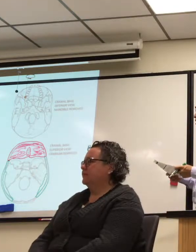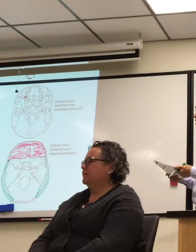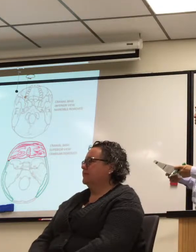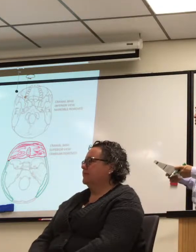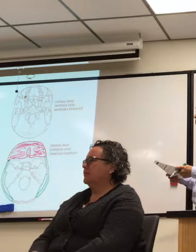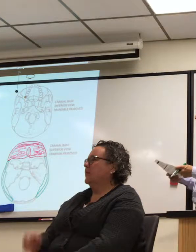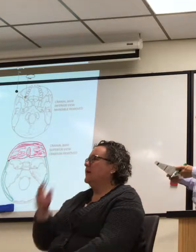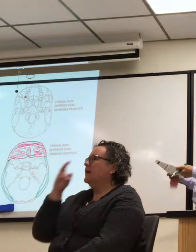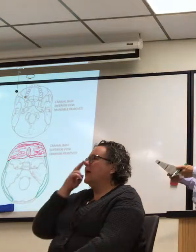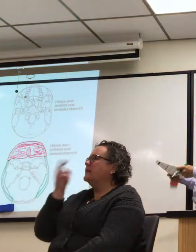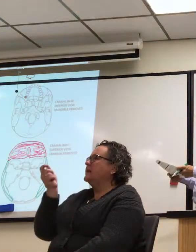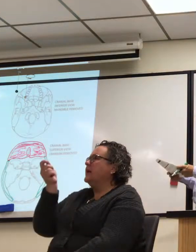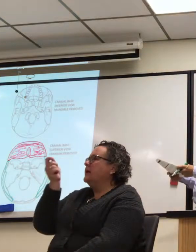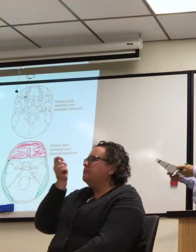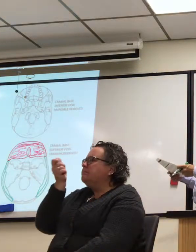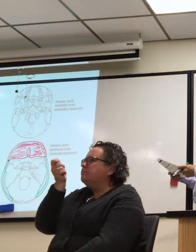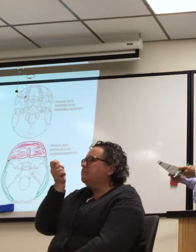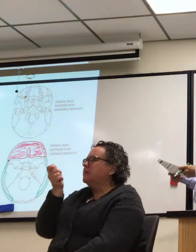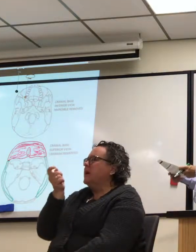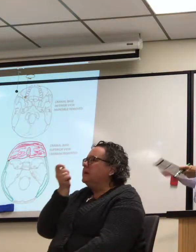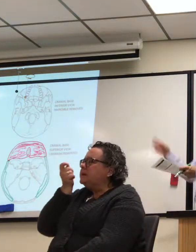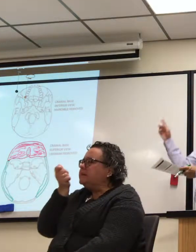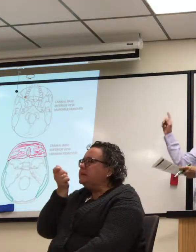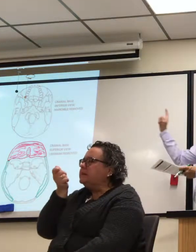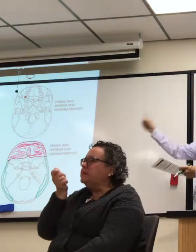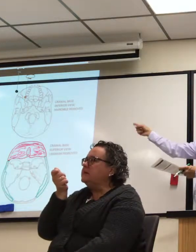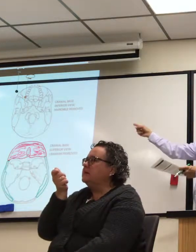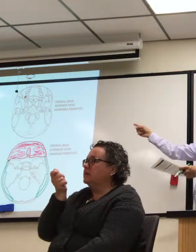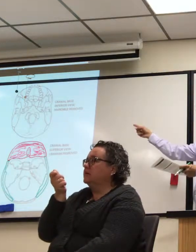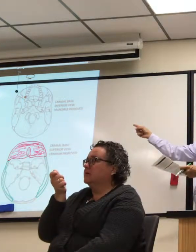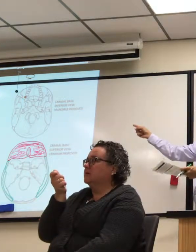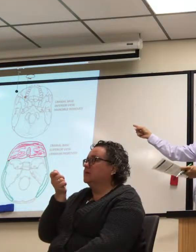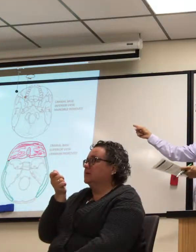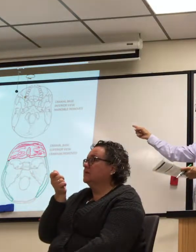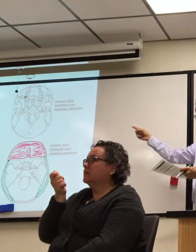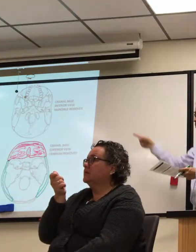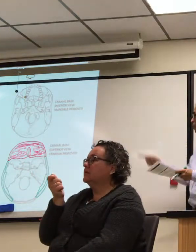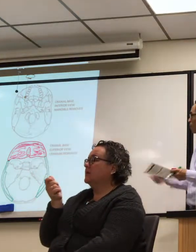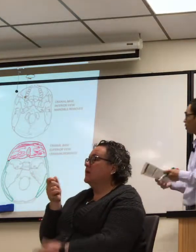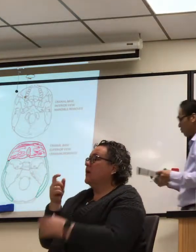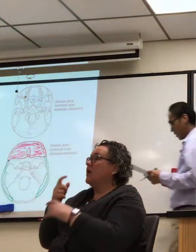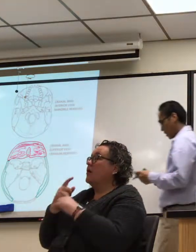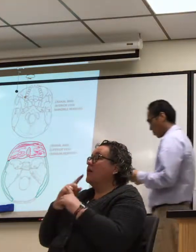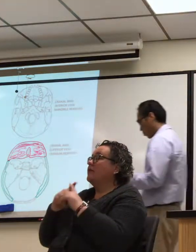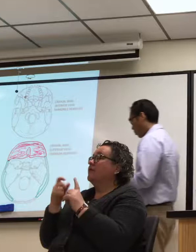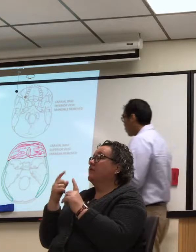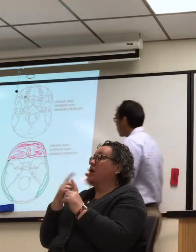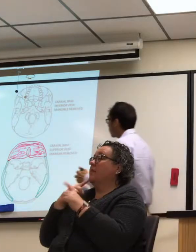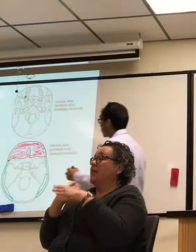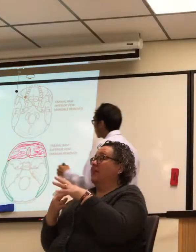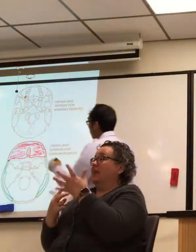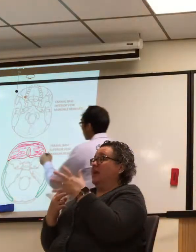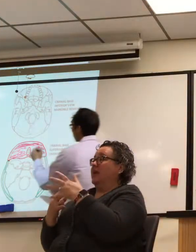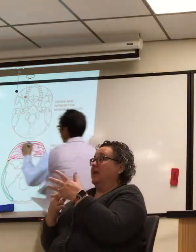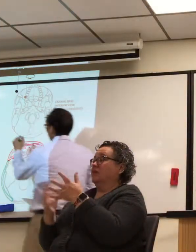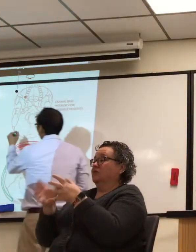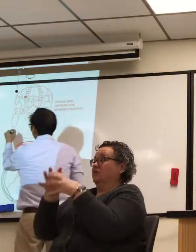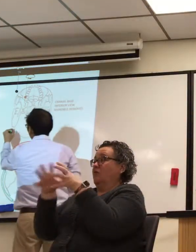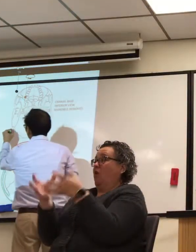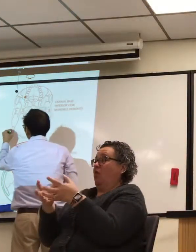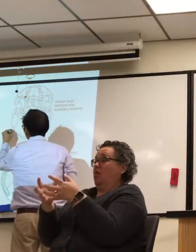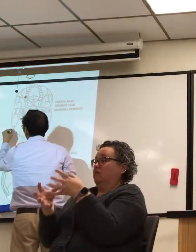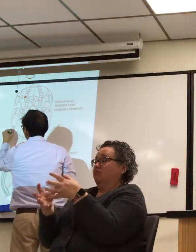You can see a little smidge of parietal bone from the inferior view, cranium removed here.